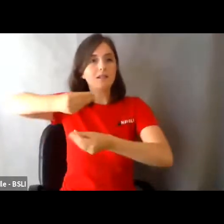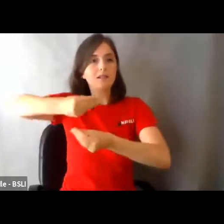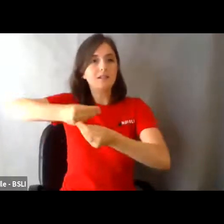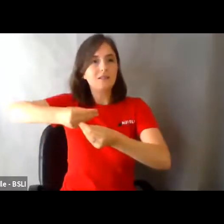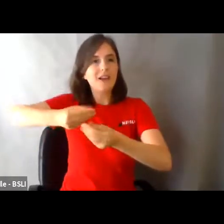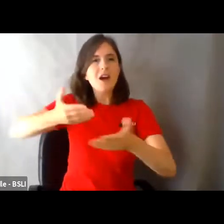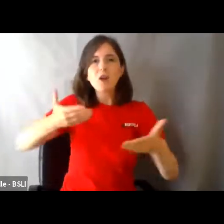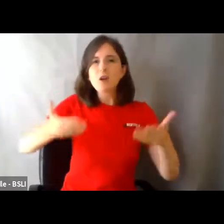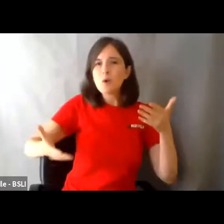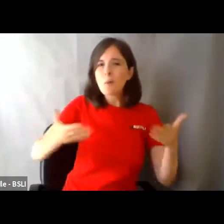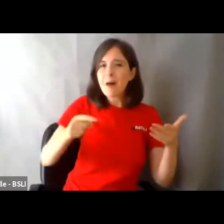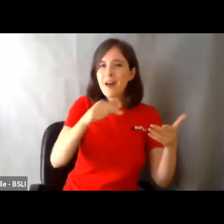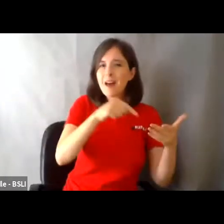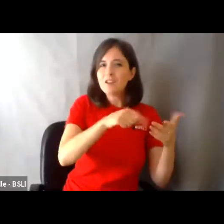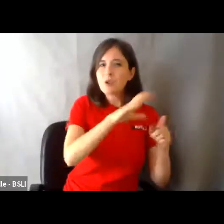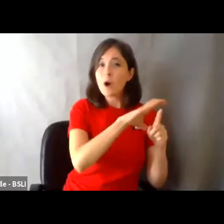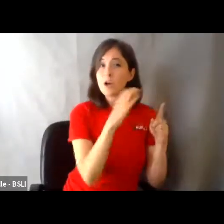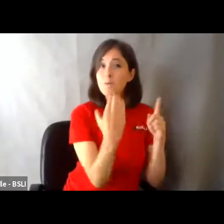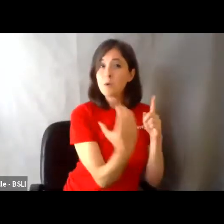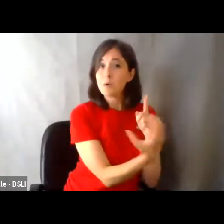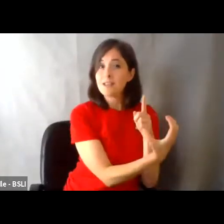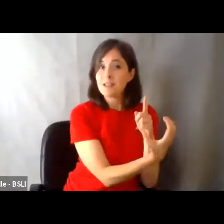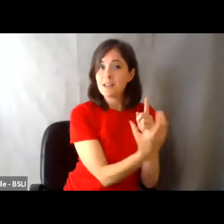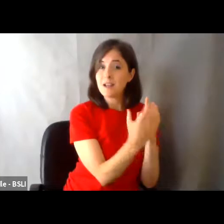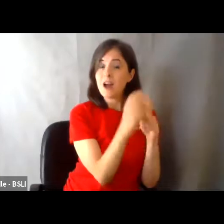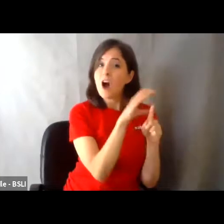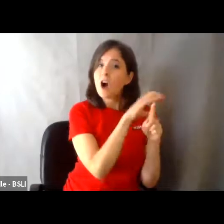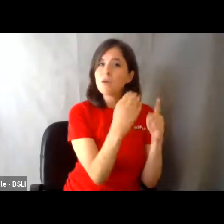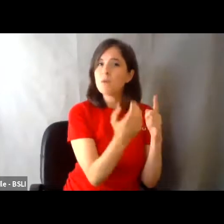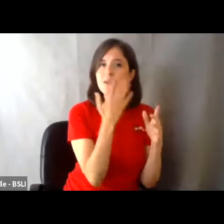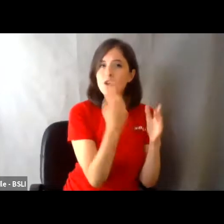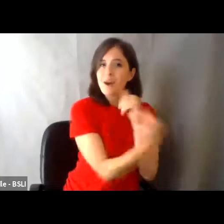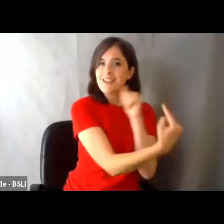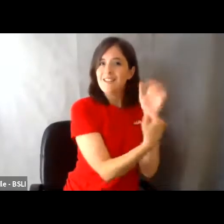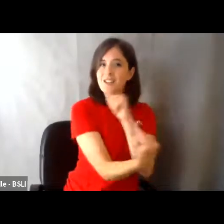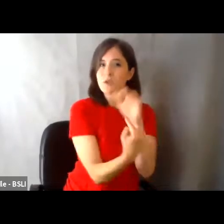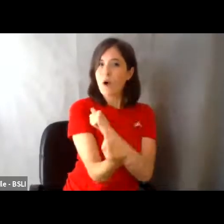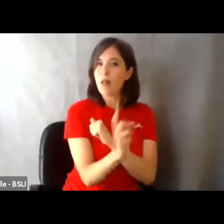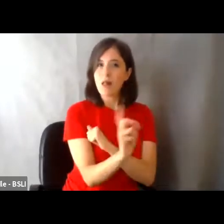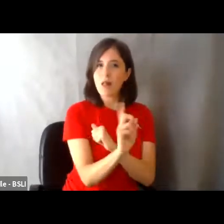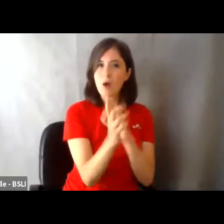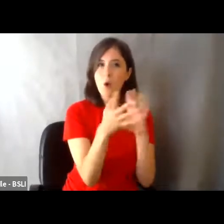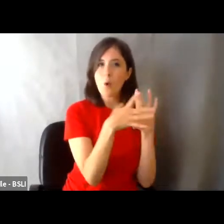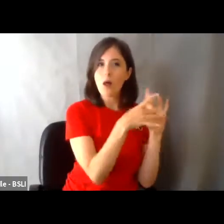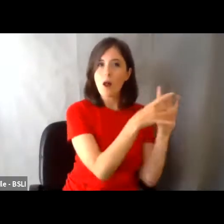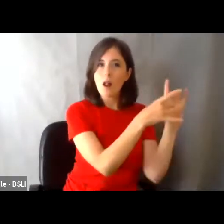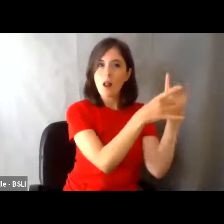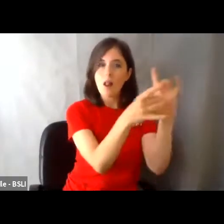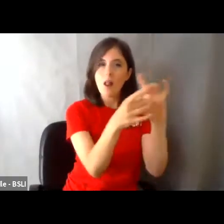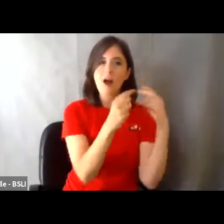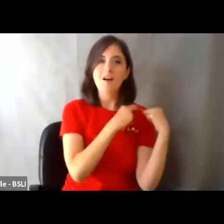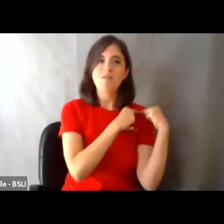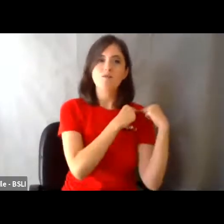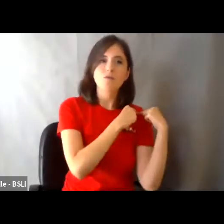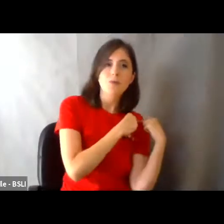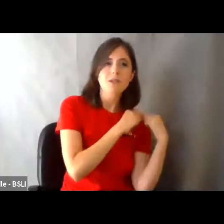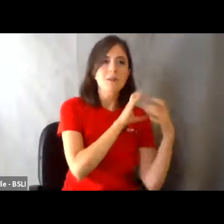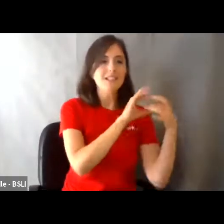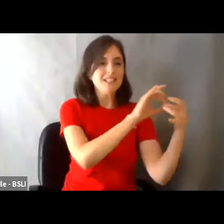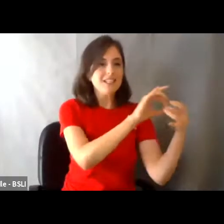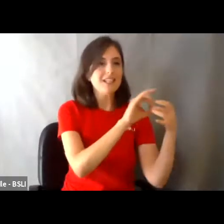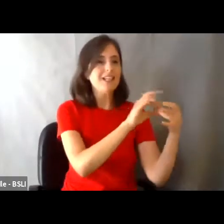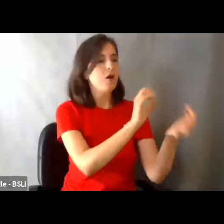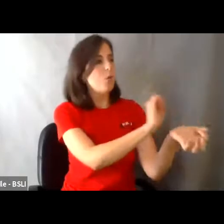have responsibilities to one another and where they are in turn owed a certain amount just by virtue of being part of